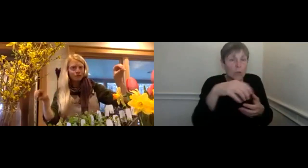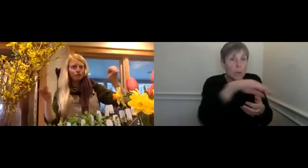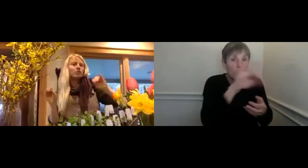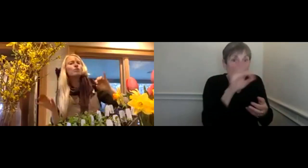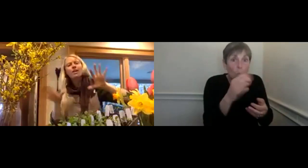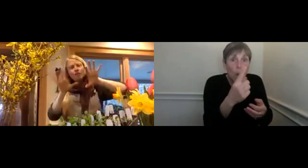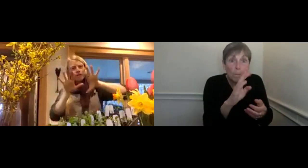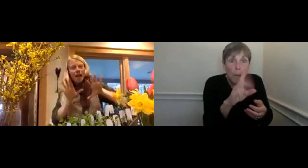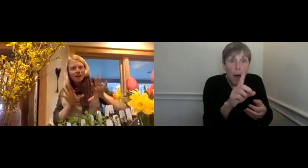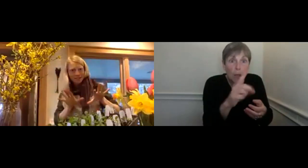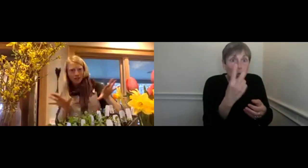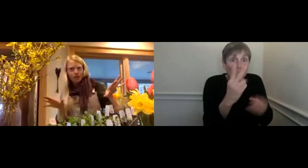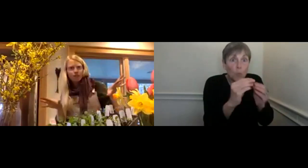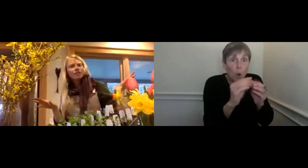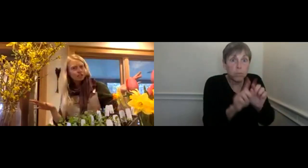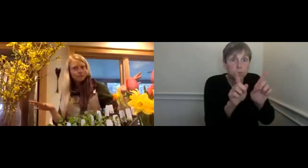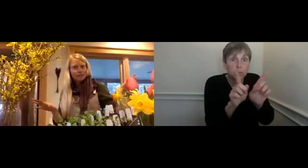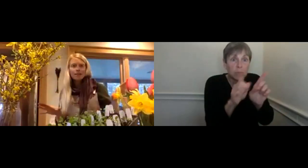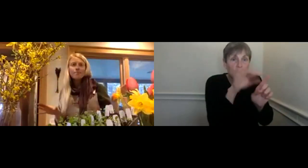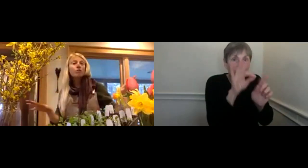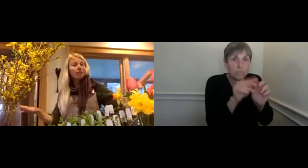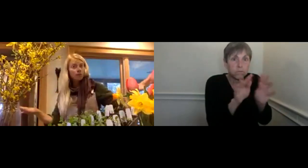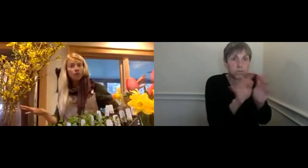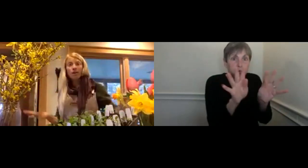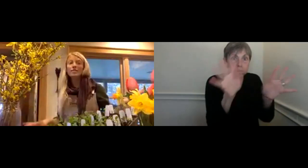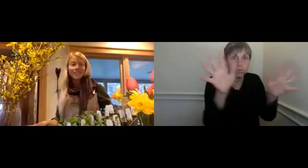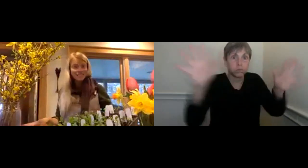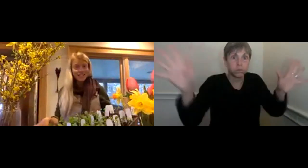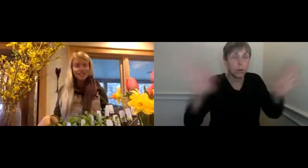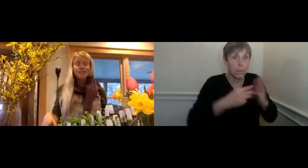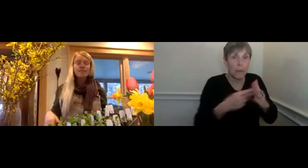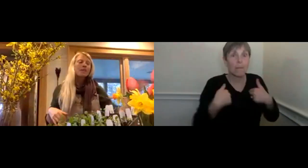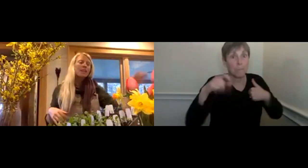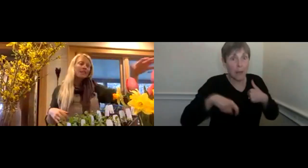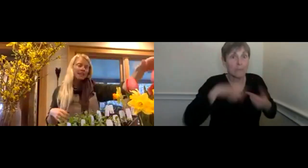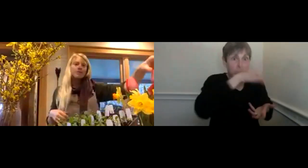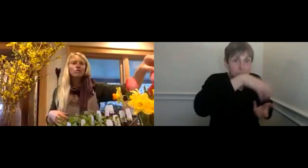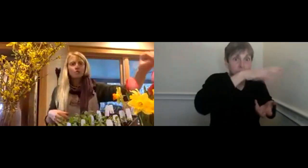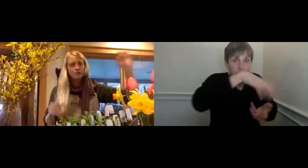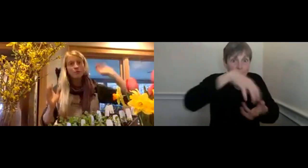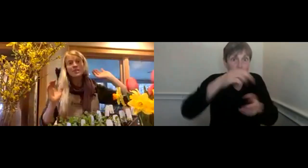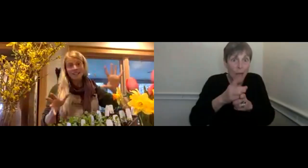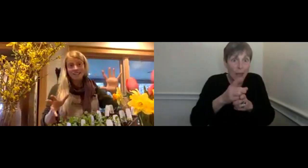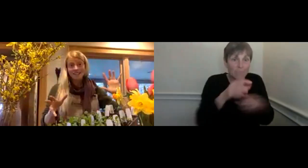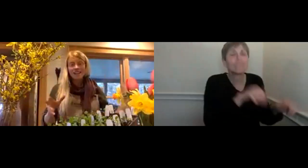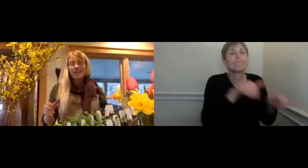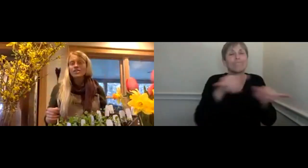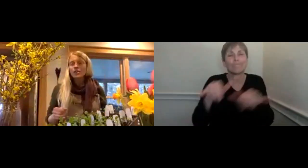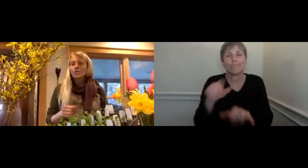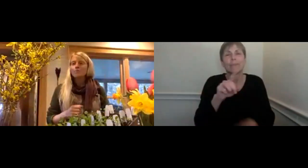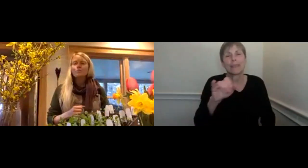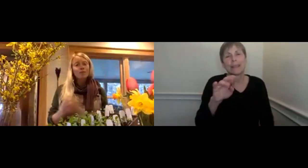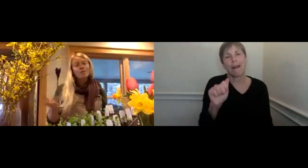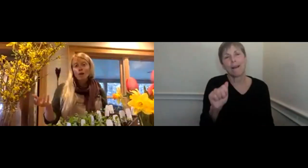Pinch back those two, the axillary buds just beneath them will make 4, 16. Same is true for zinnias.